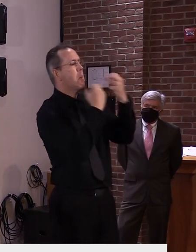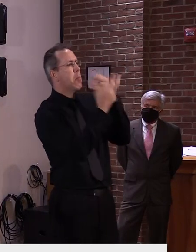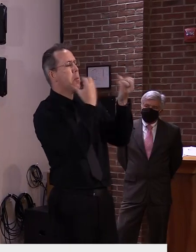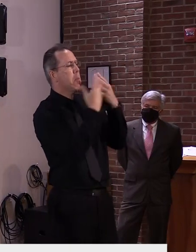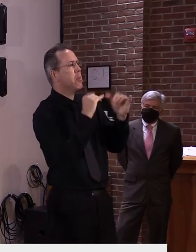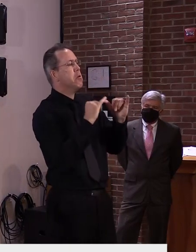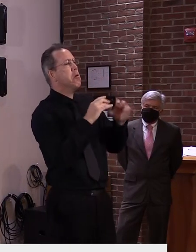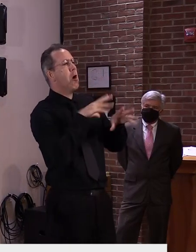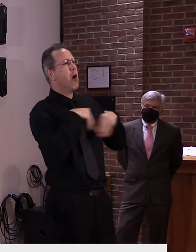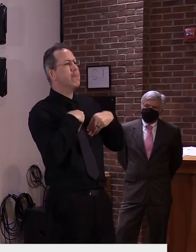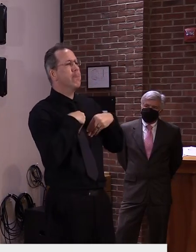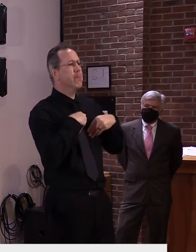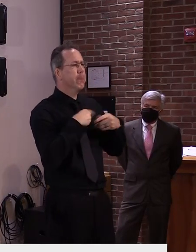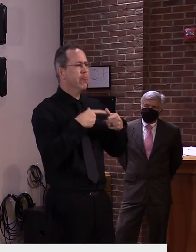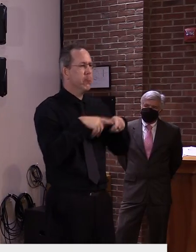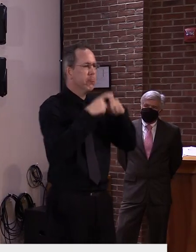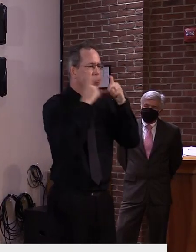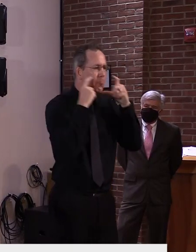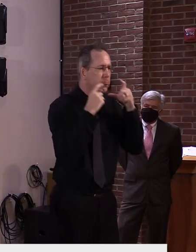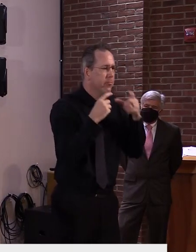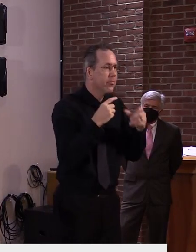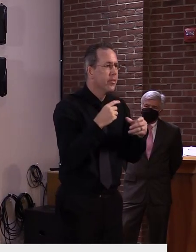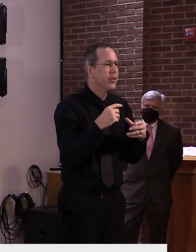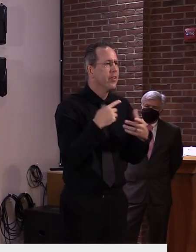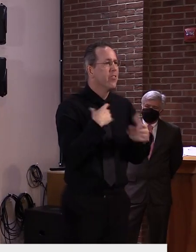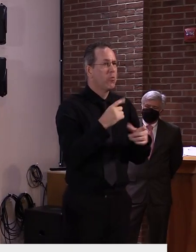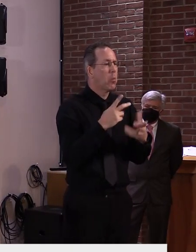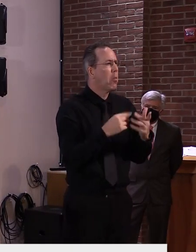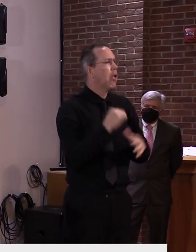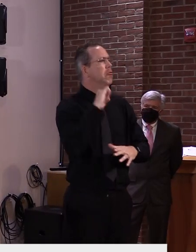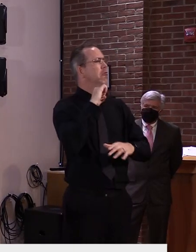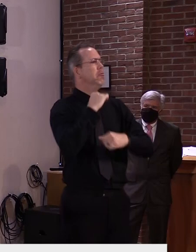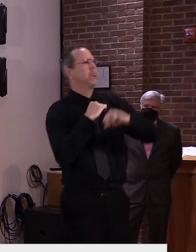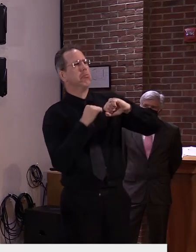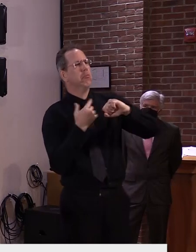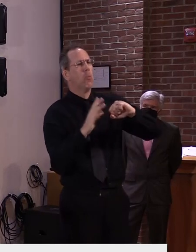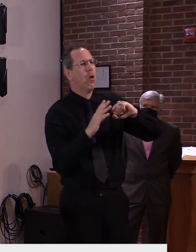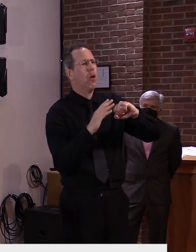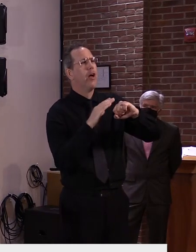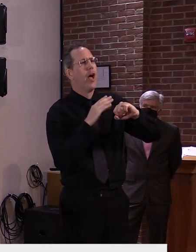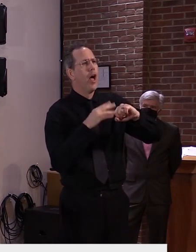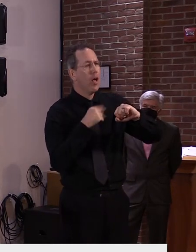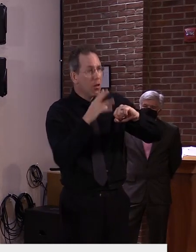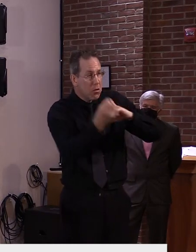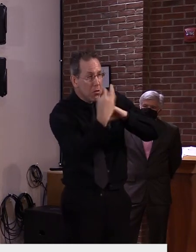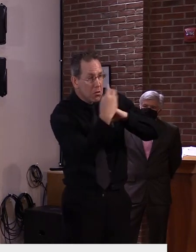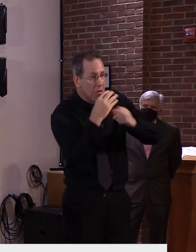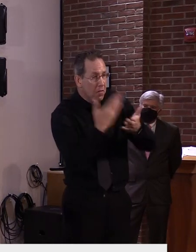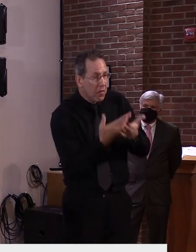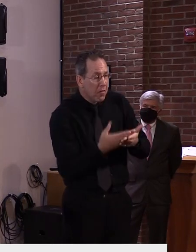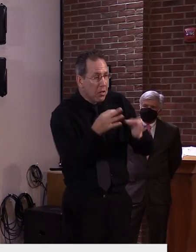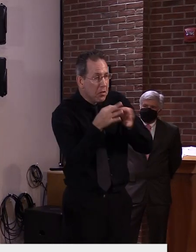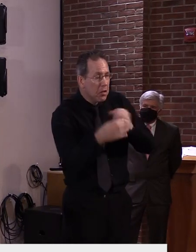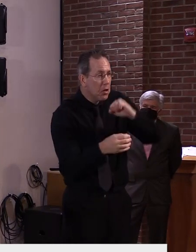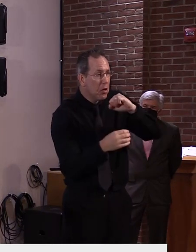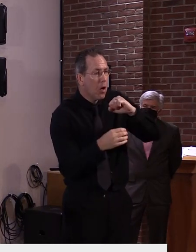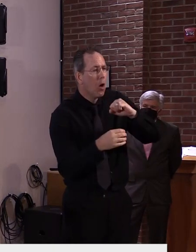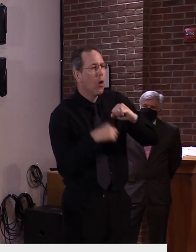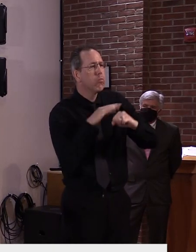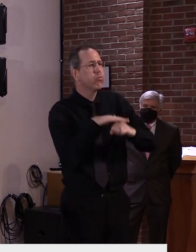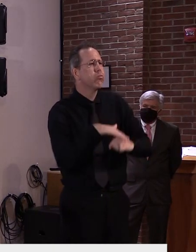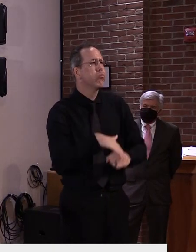some resistance. Again, to try to, again, through education, work that through. So we're